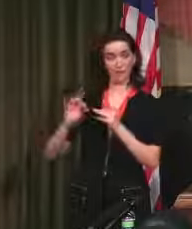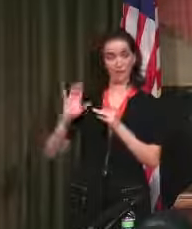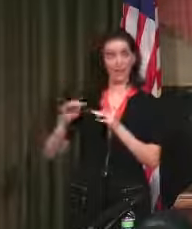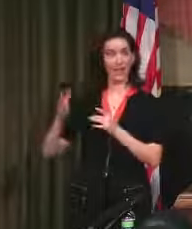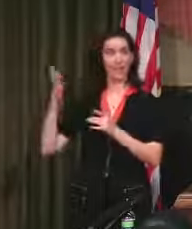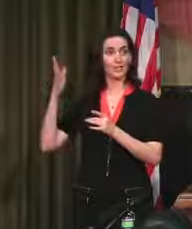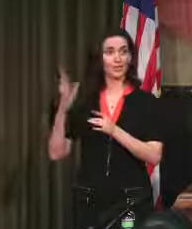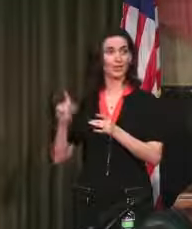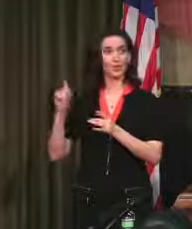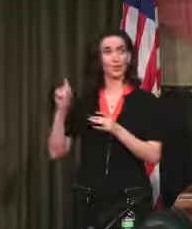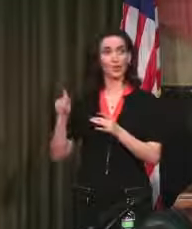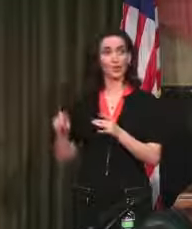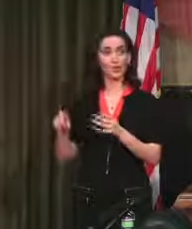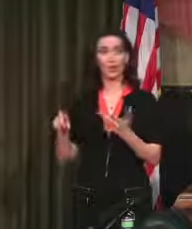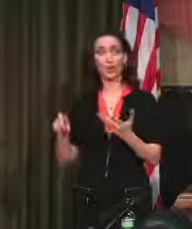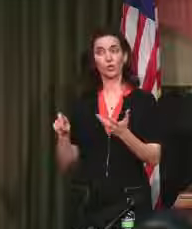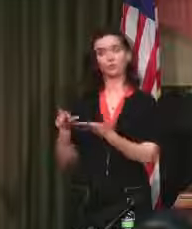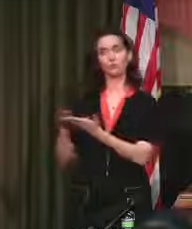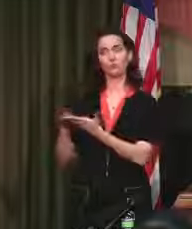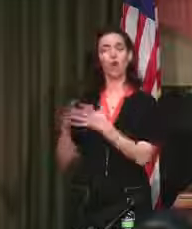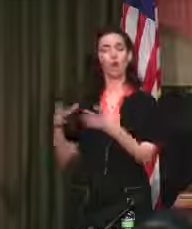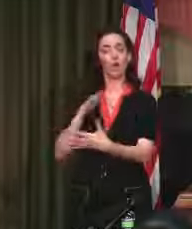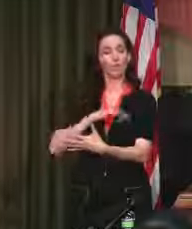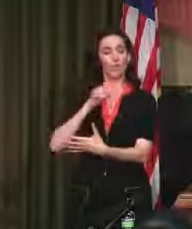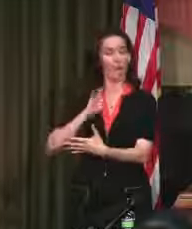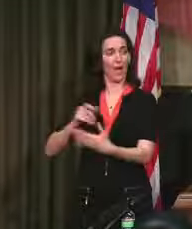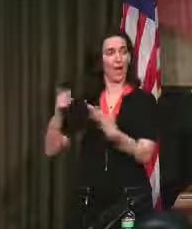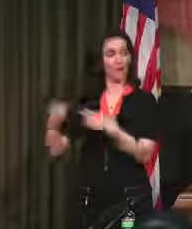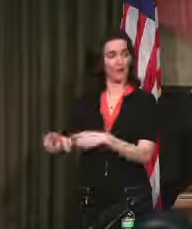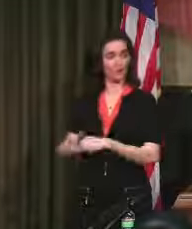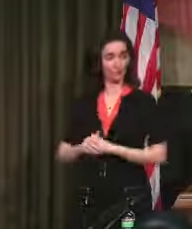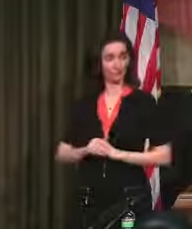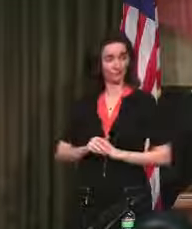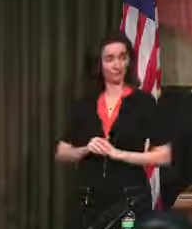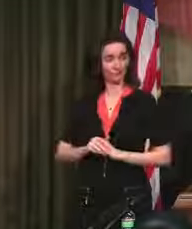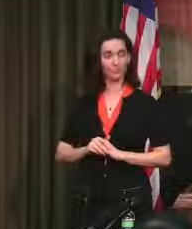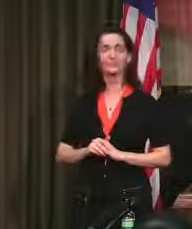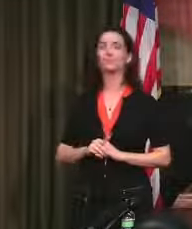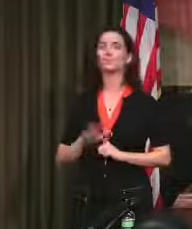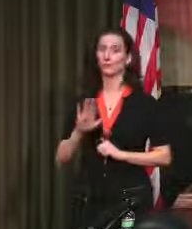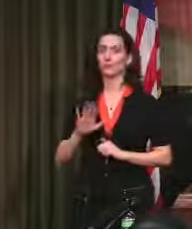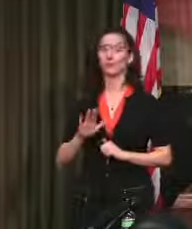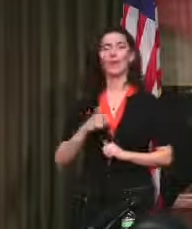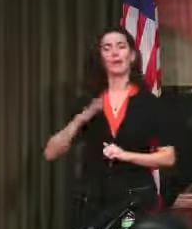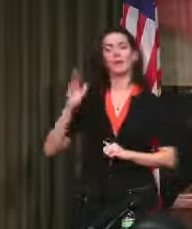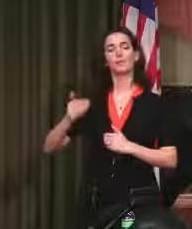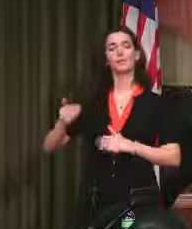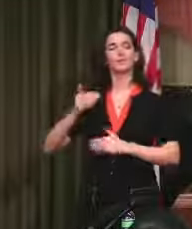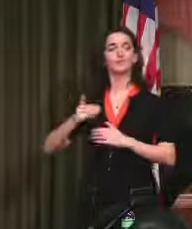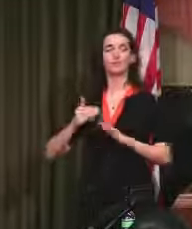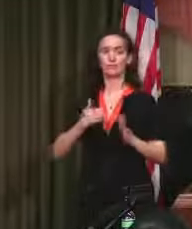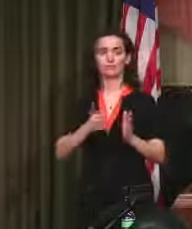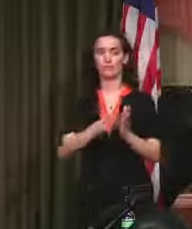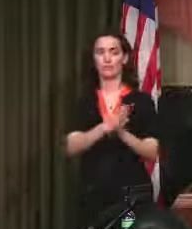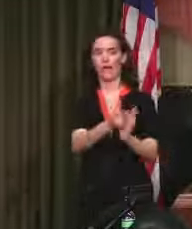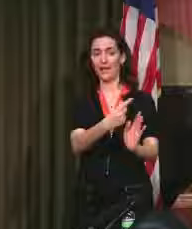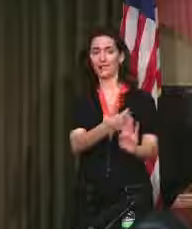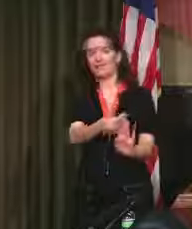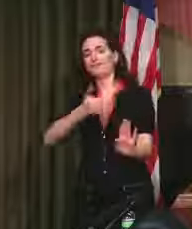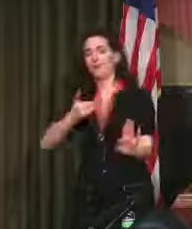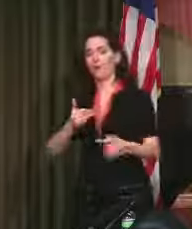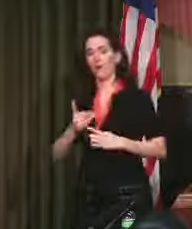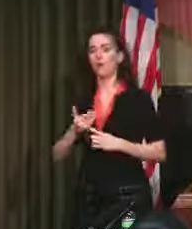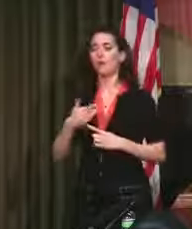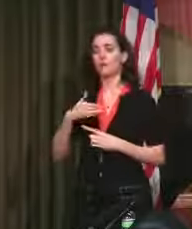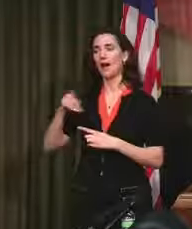should get a lot of credit for what happened? Look, earlier in my speech, before you asked that question, I singled